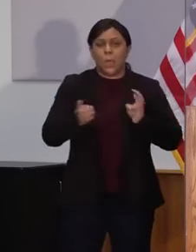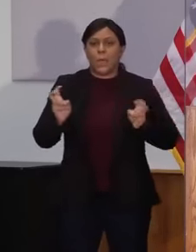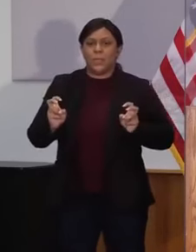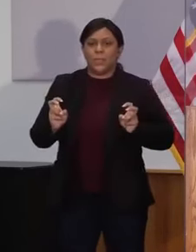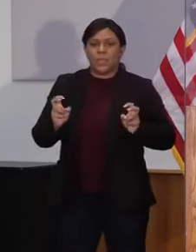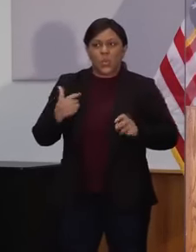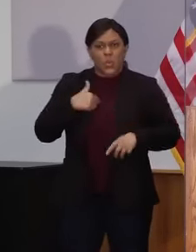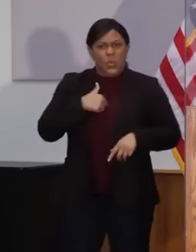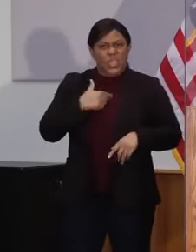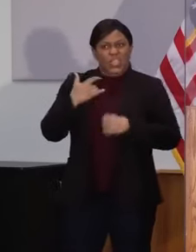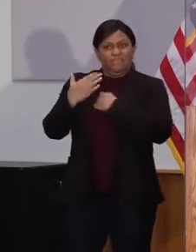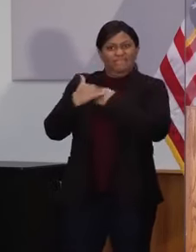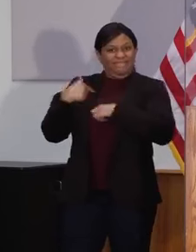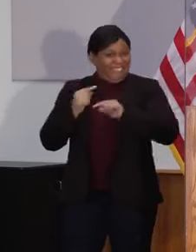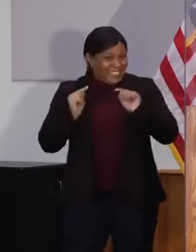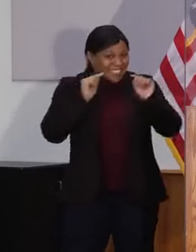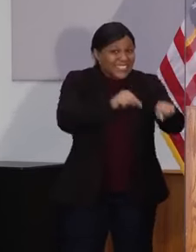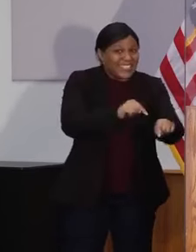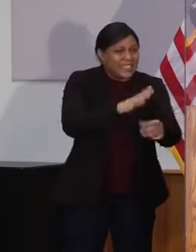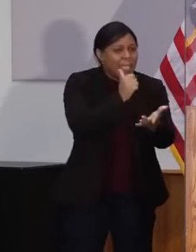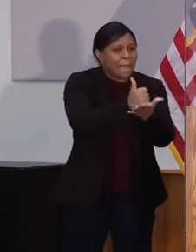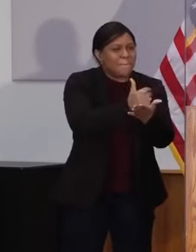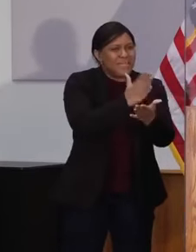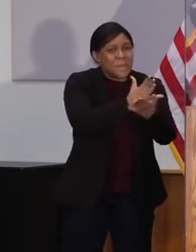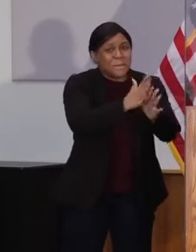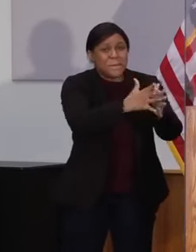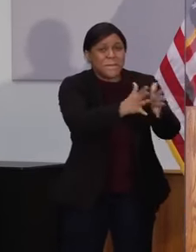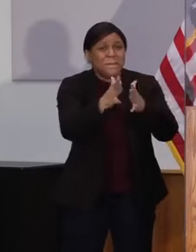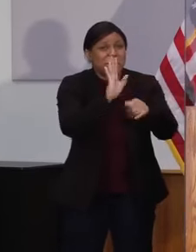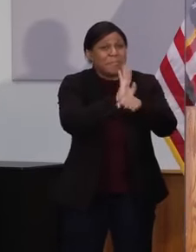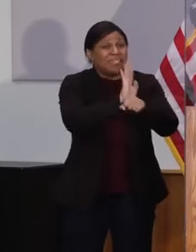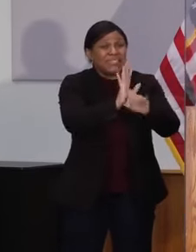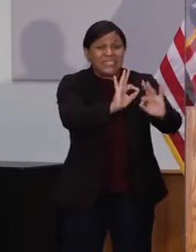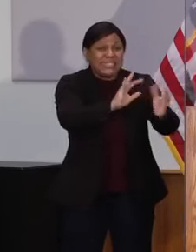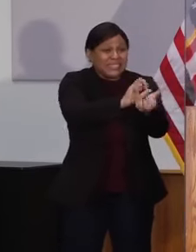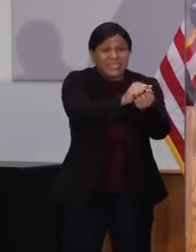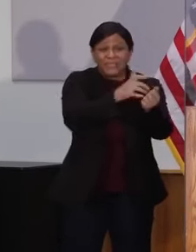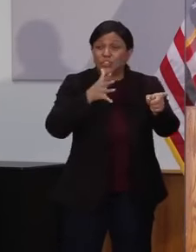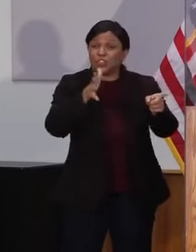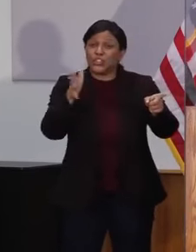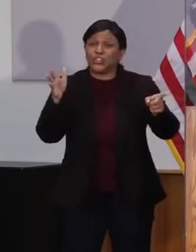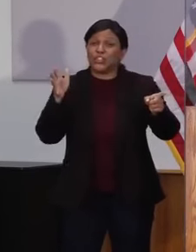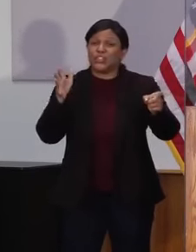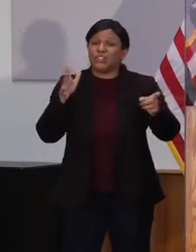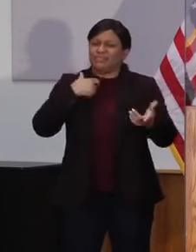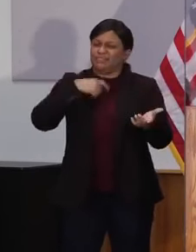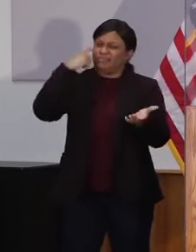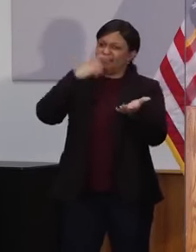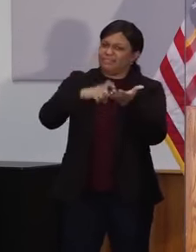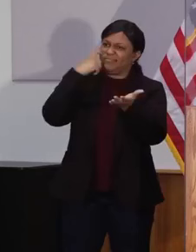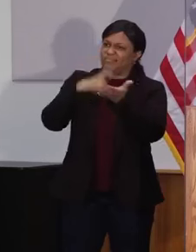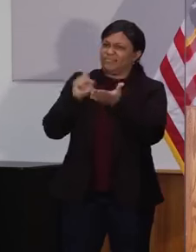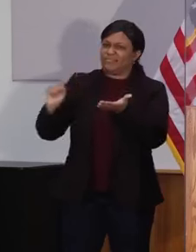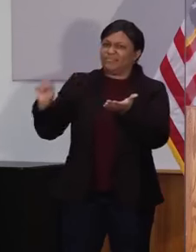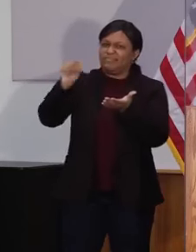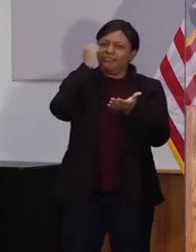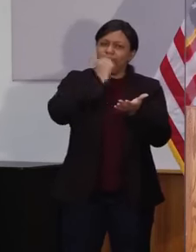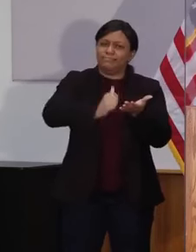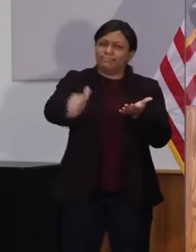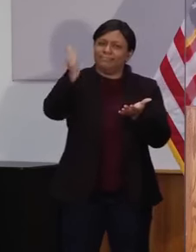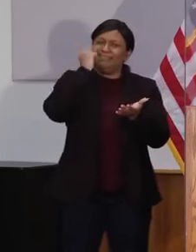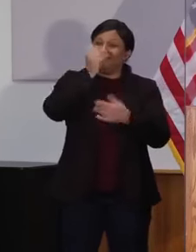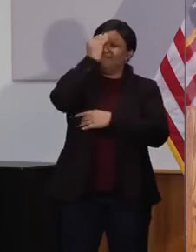stop people from being hurt. Daily, we see protests all over the state, and I can tell you that as a peace officer, we